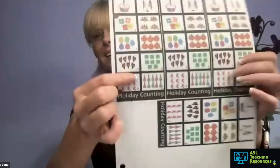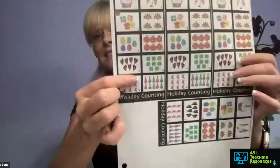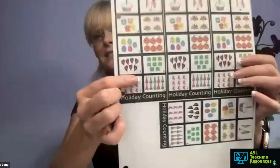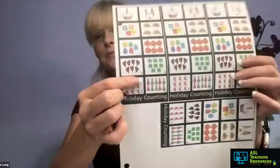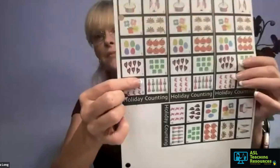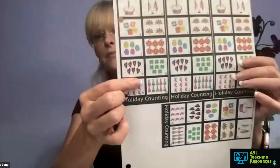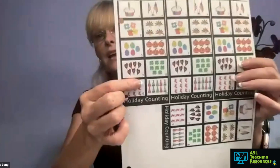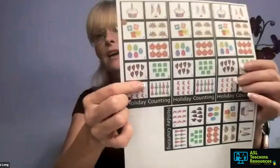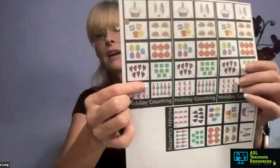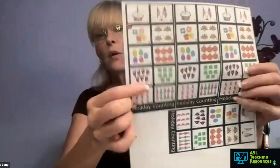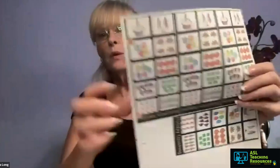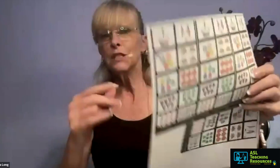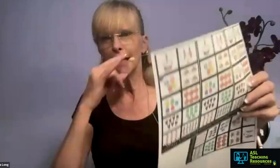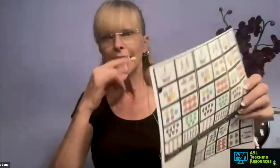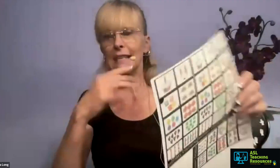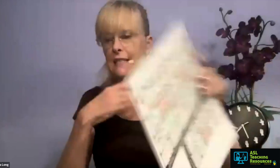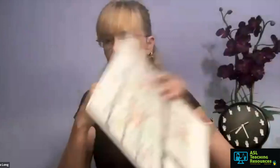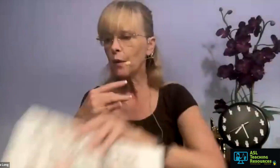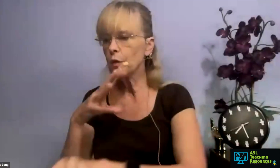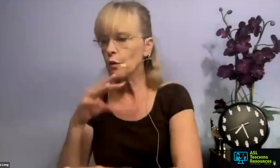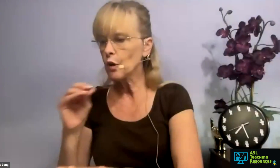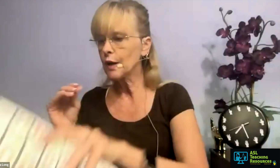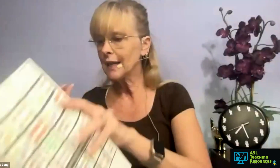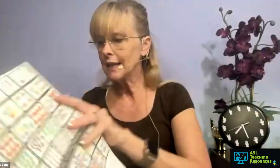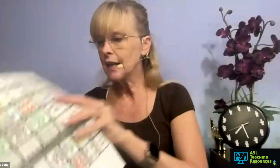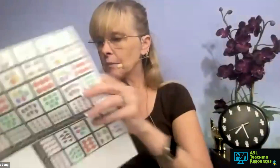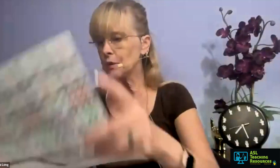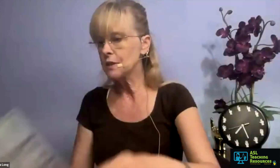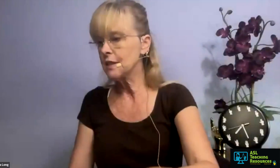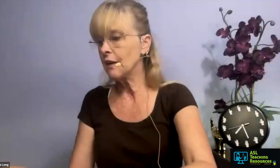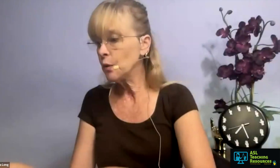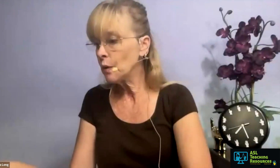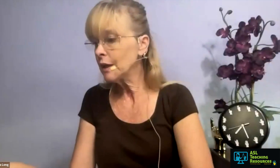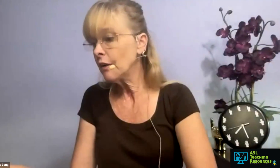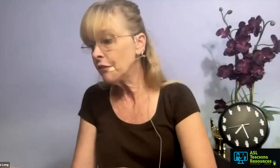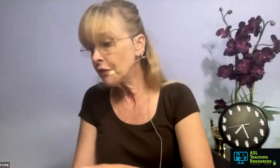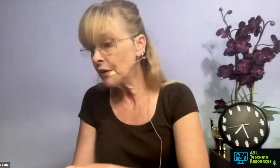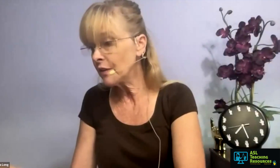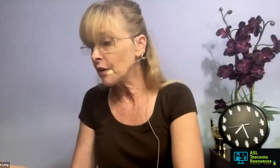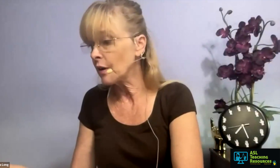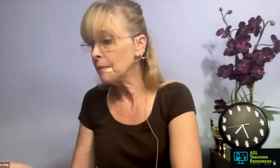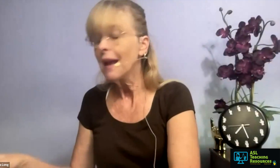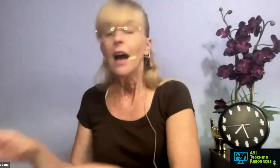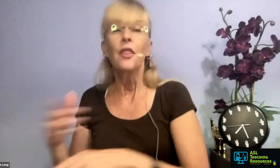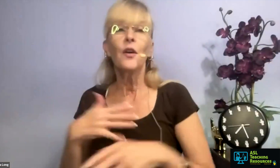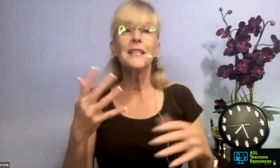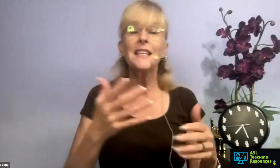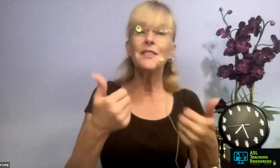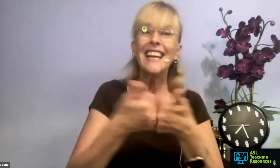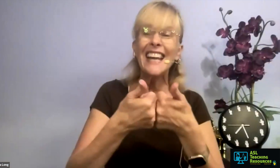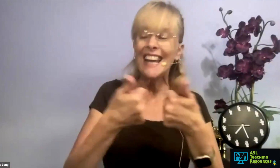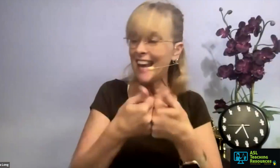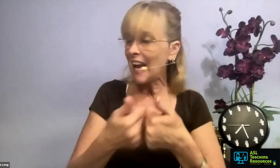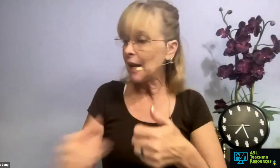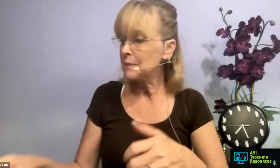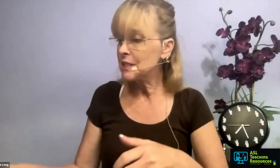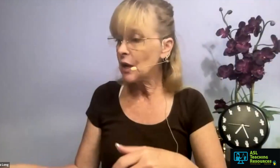icons, which the kids like when they're learning the numbers. Now, if you want to go further, there is even games.